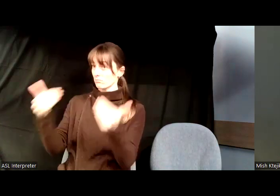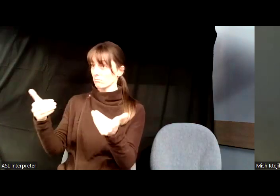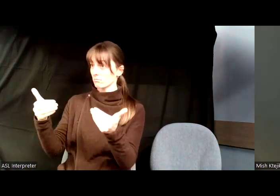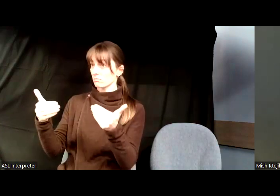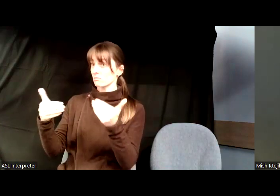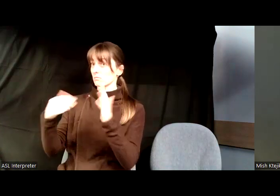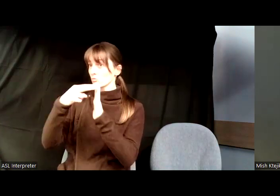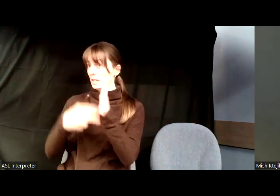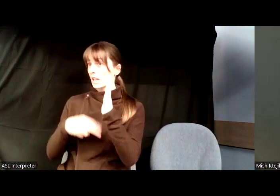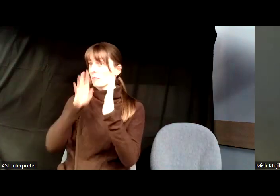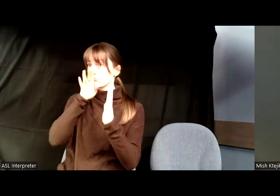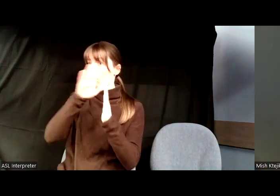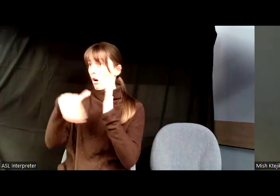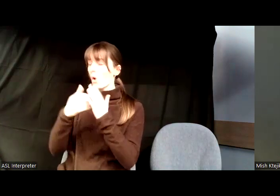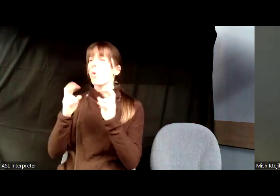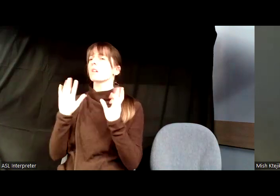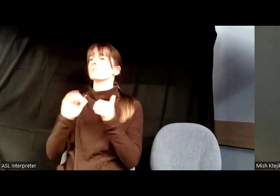We will roll or 3.